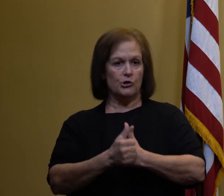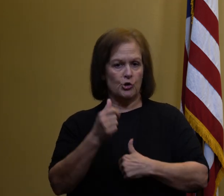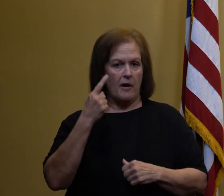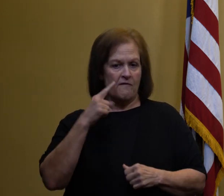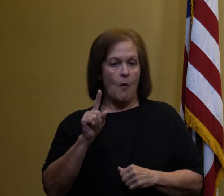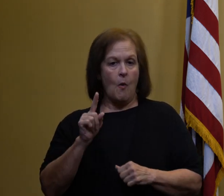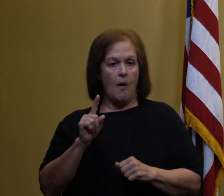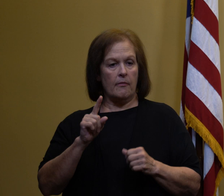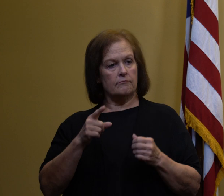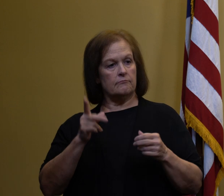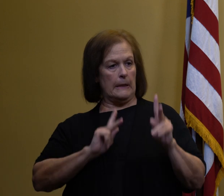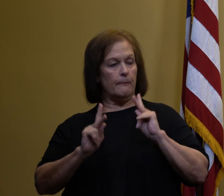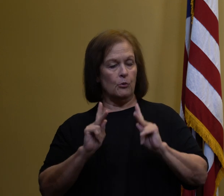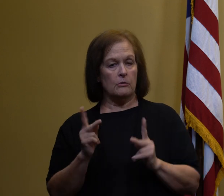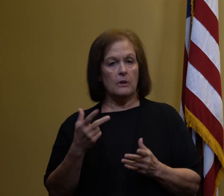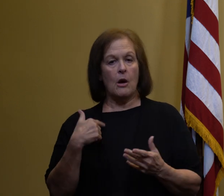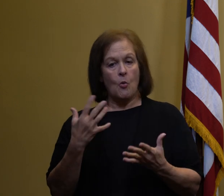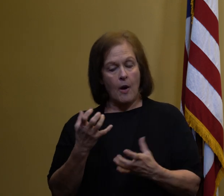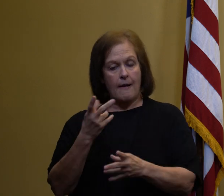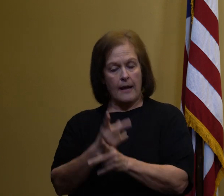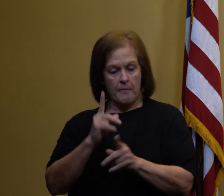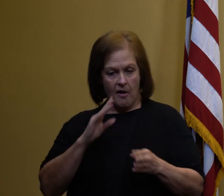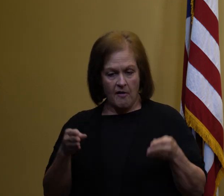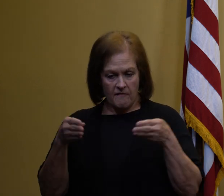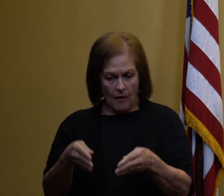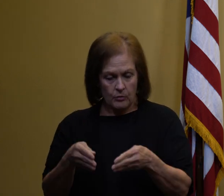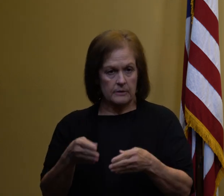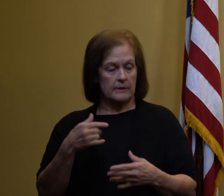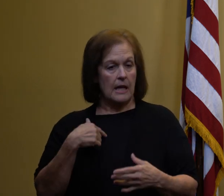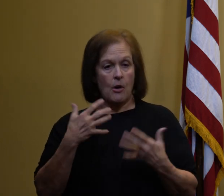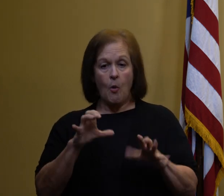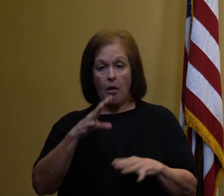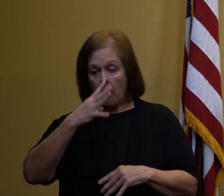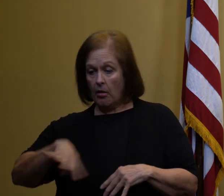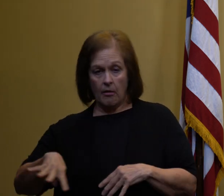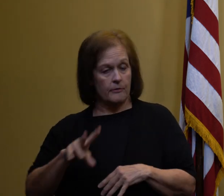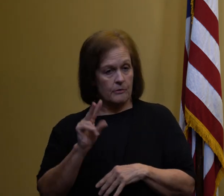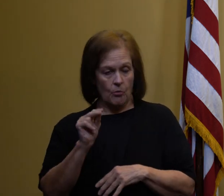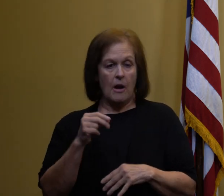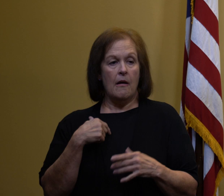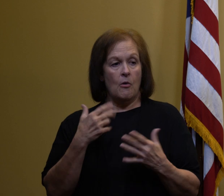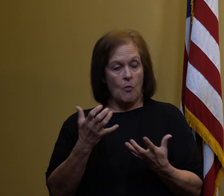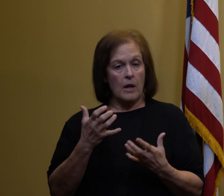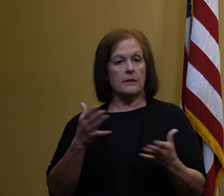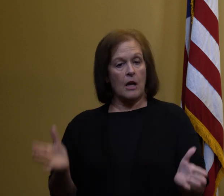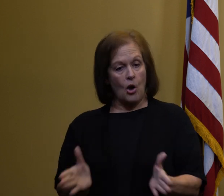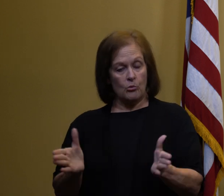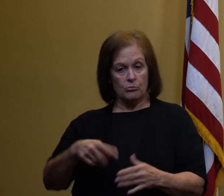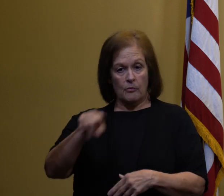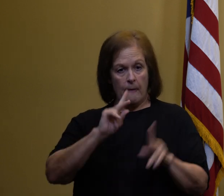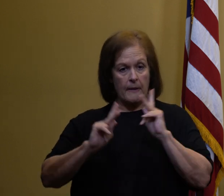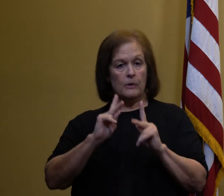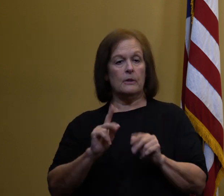our community. So again, wanting to stay focused on this, not taking it lightly at all. I want to encourage